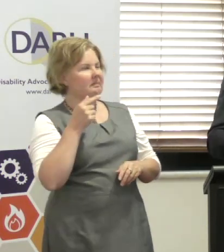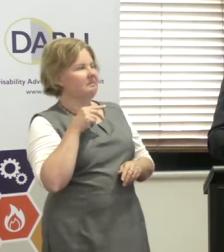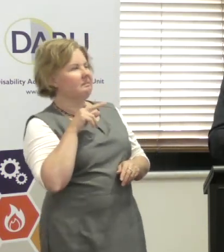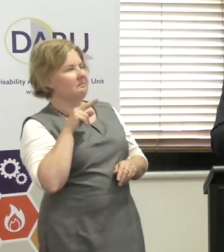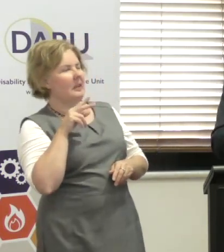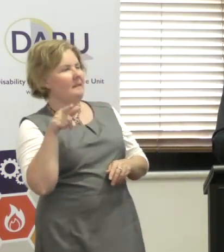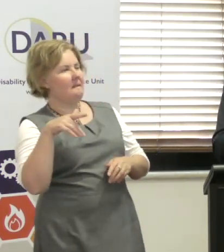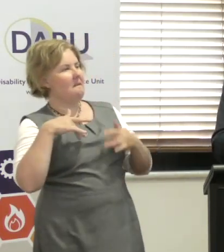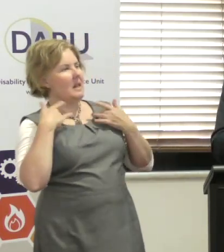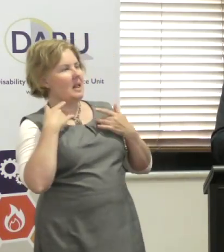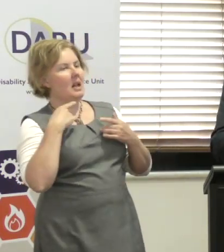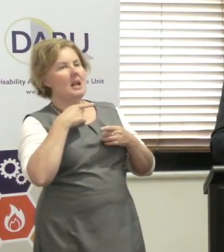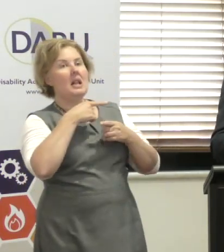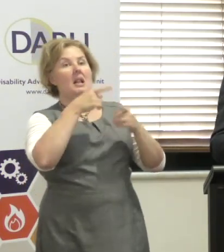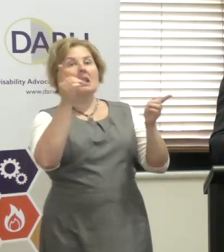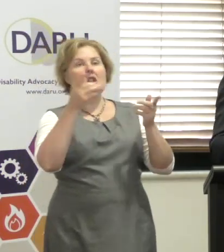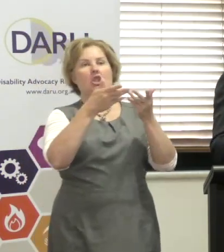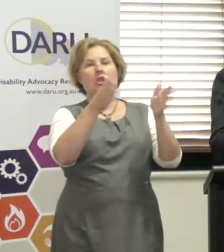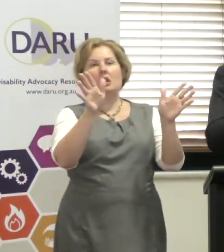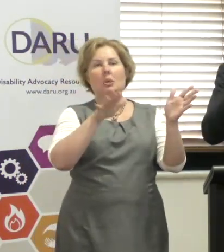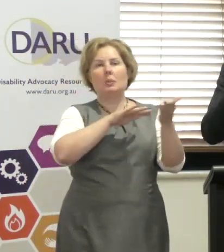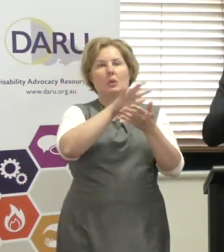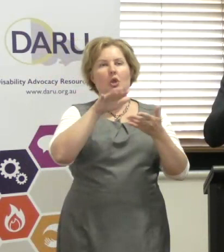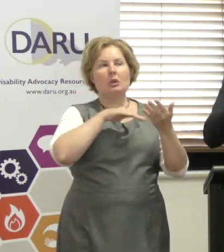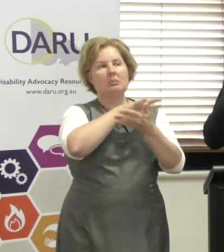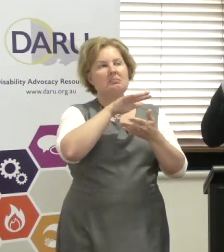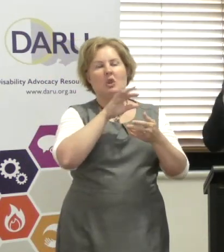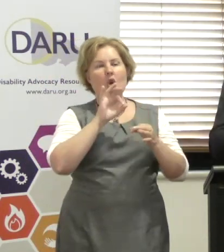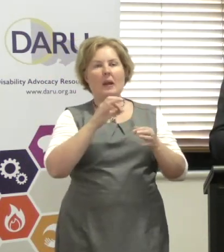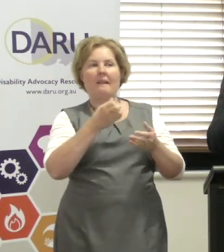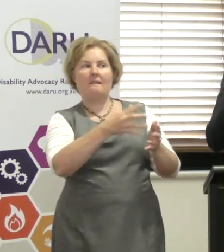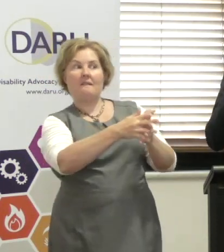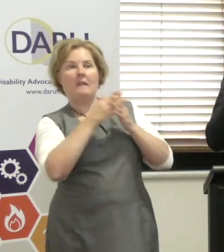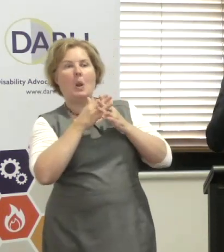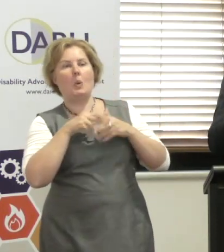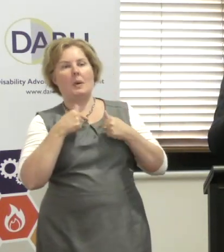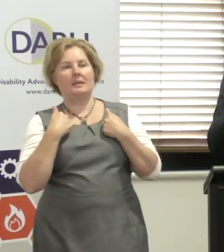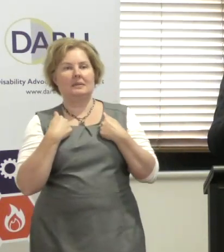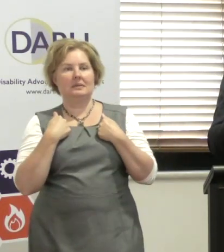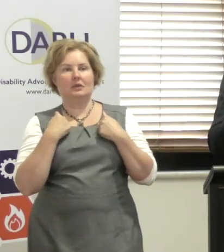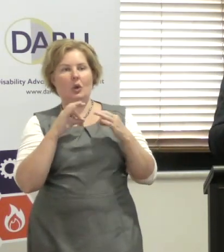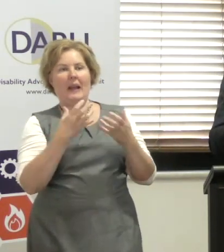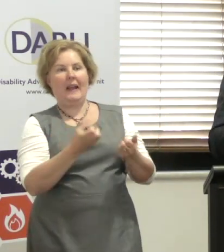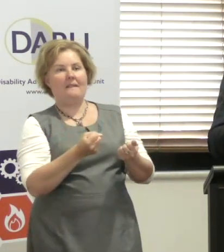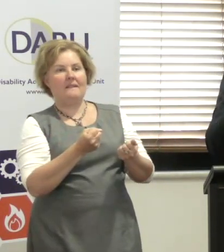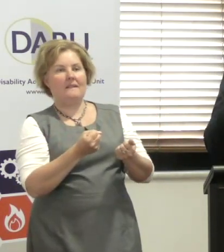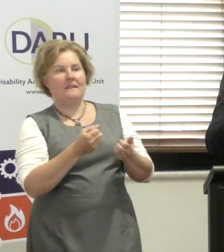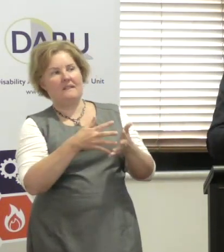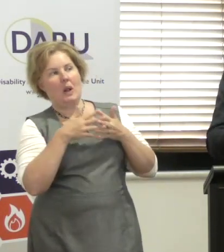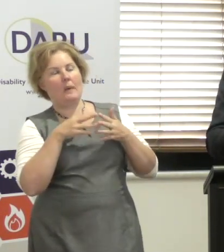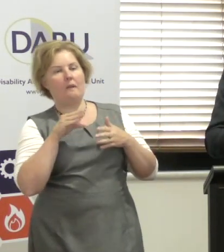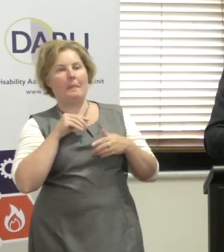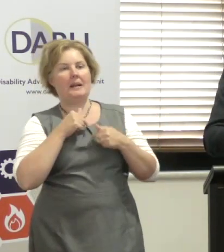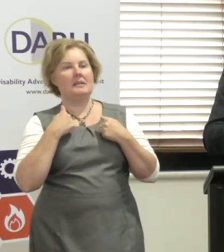think these guys need a major rebrand if that's the case. But that's what I heard. I heard that story consistently. I heard